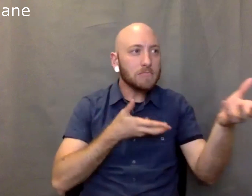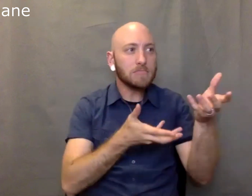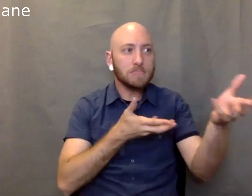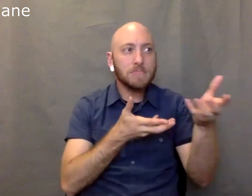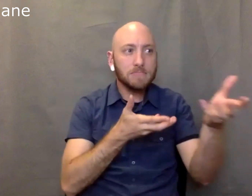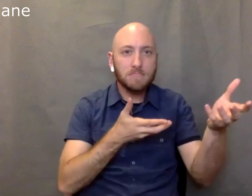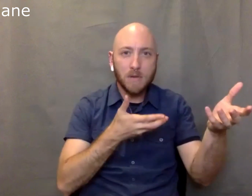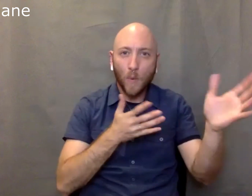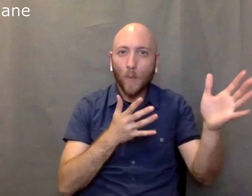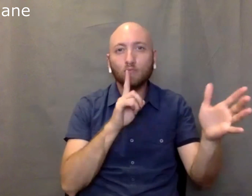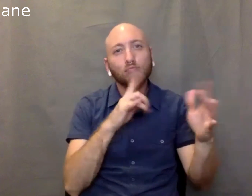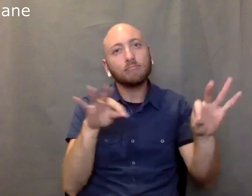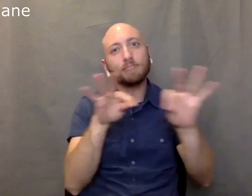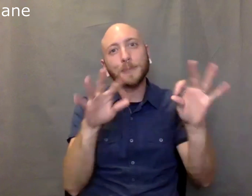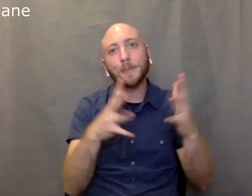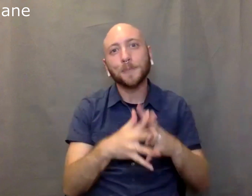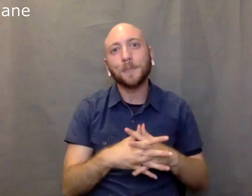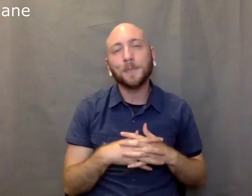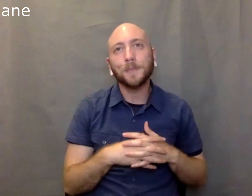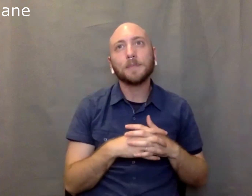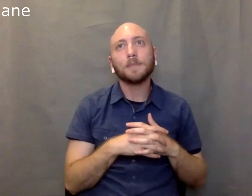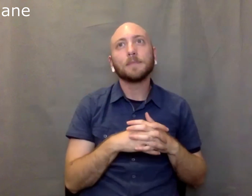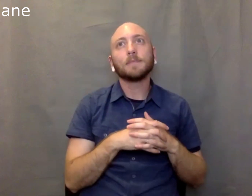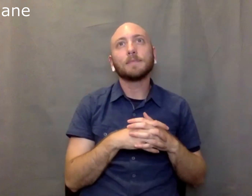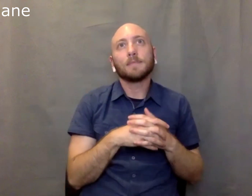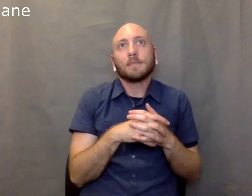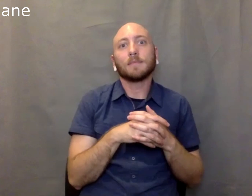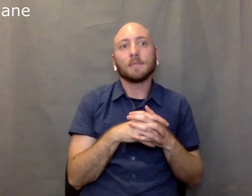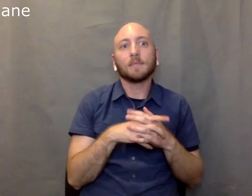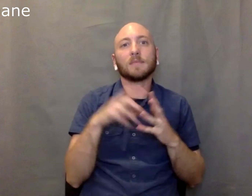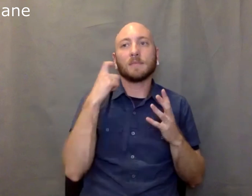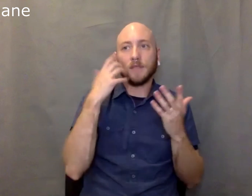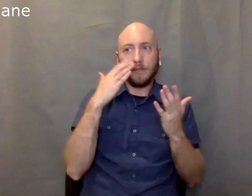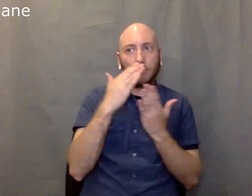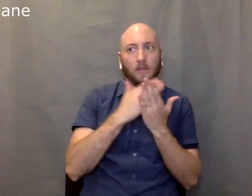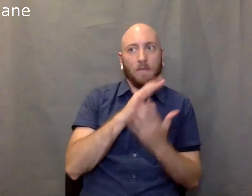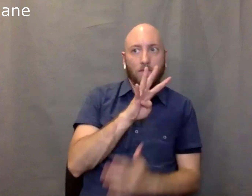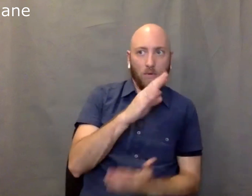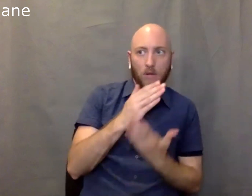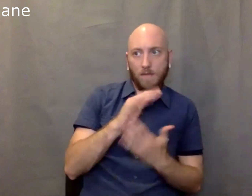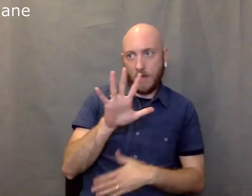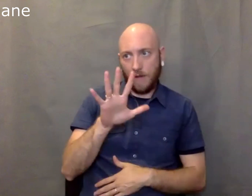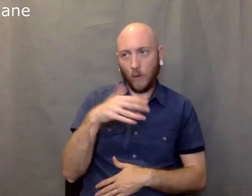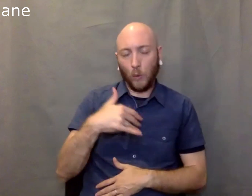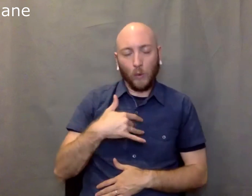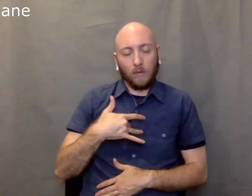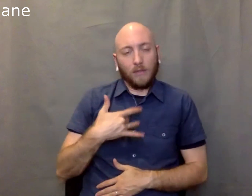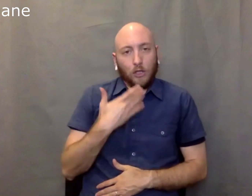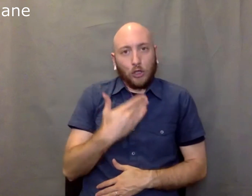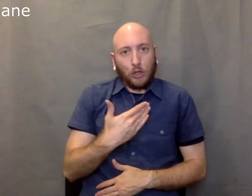sponsor. And yeah, just finished step 4 and 5. Felt really good. A big